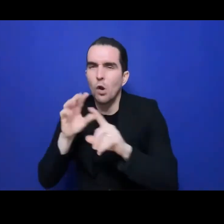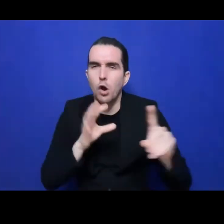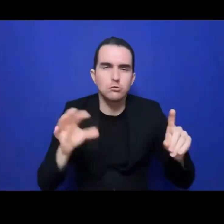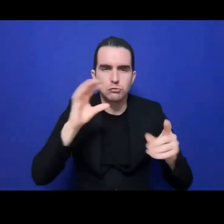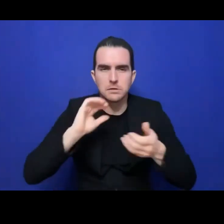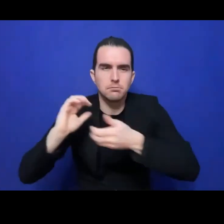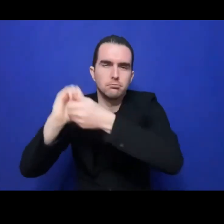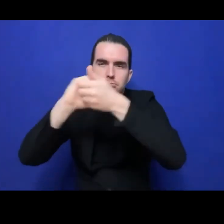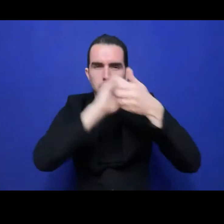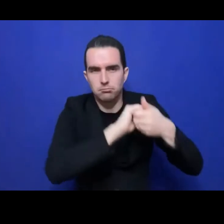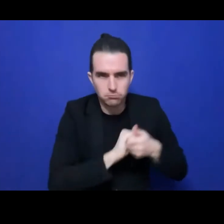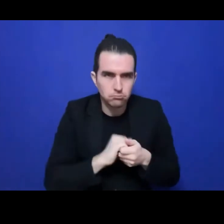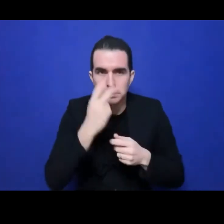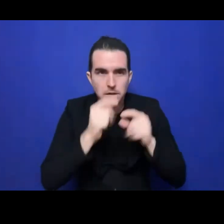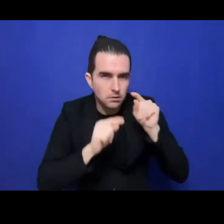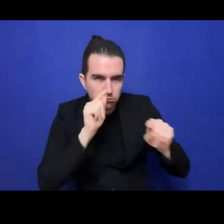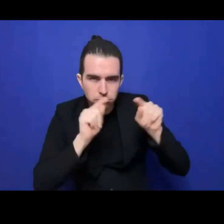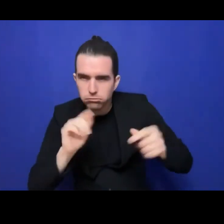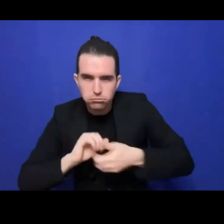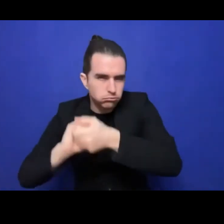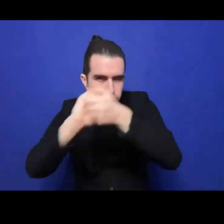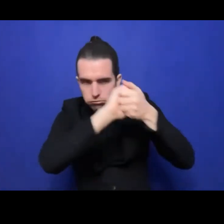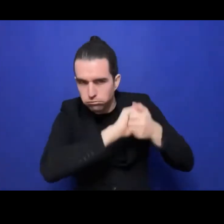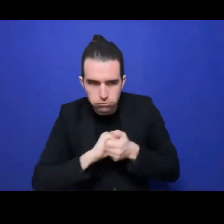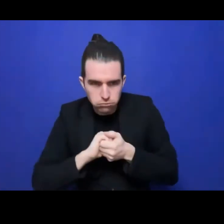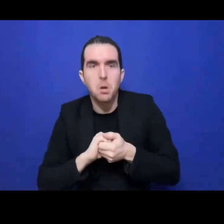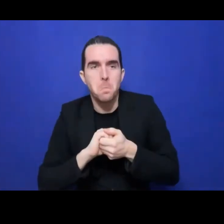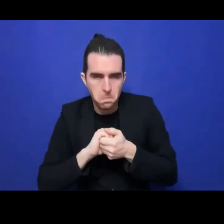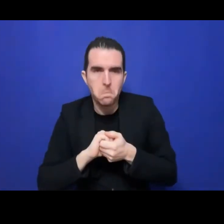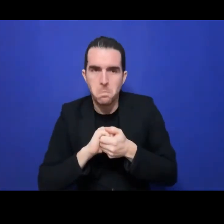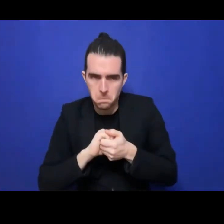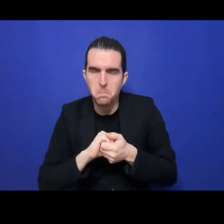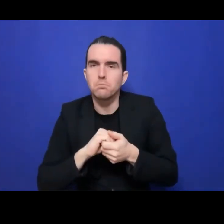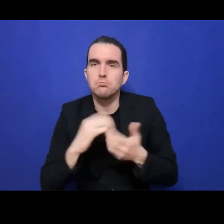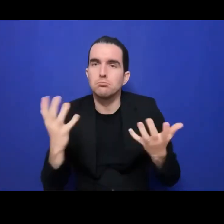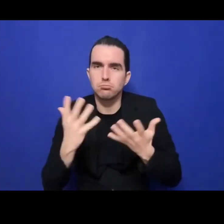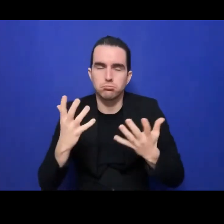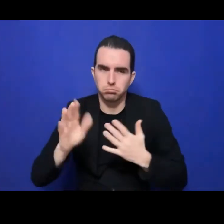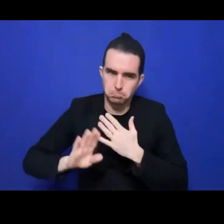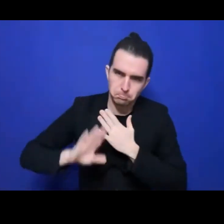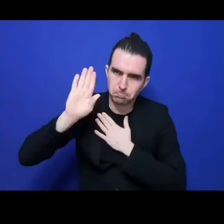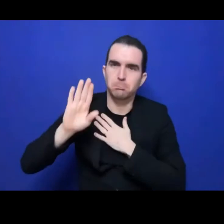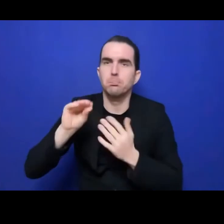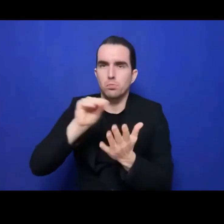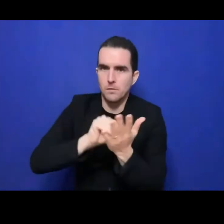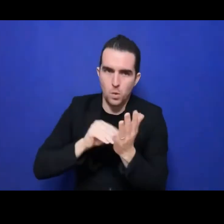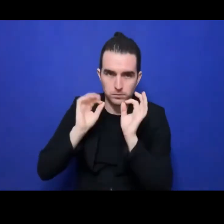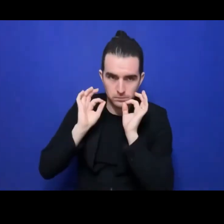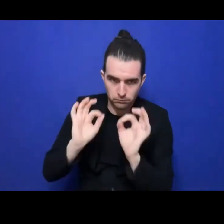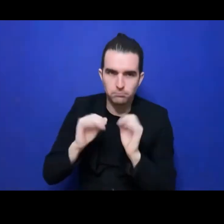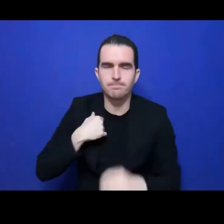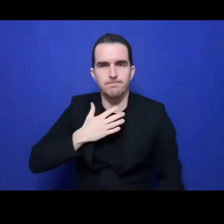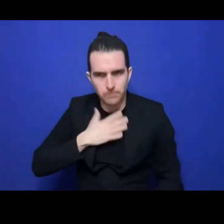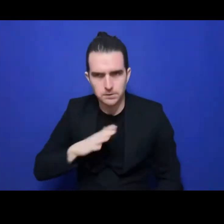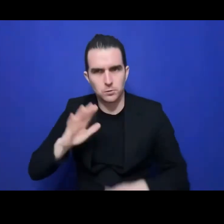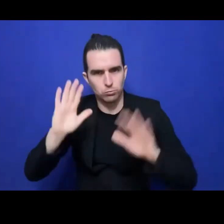really want to congratulate all those partners, because this on-the-ground work is critical to understanding where the gaps